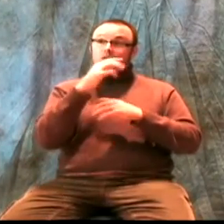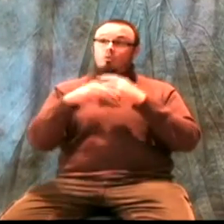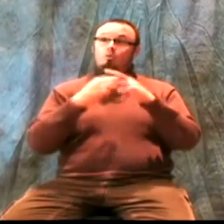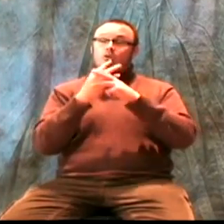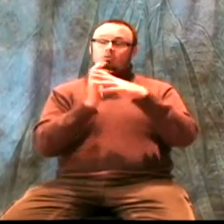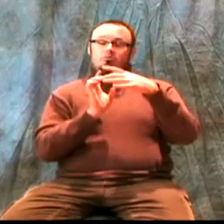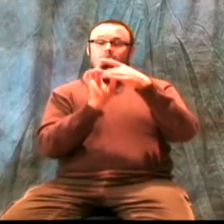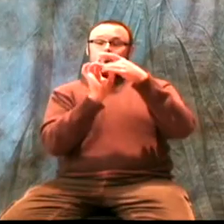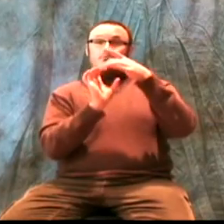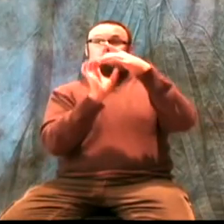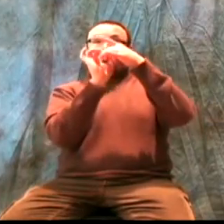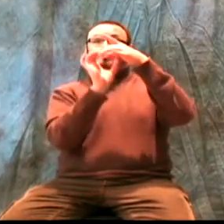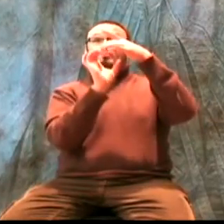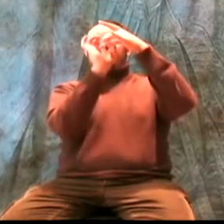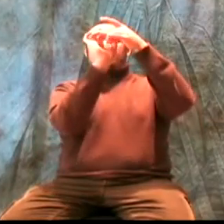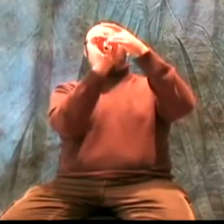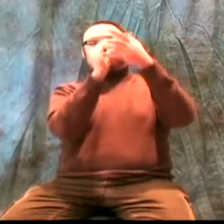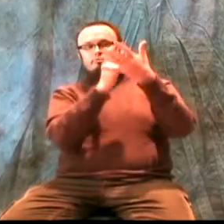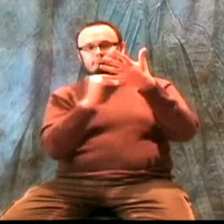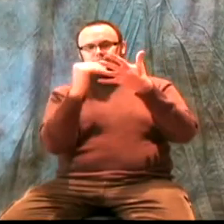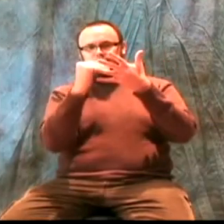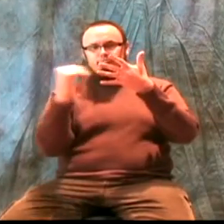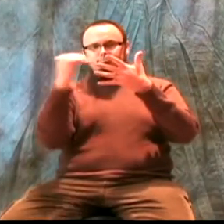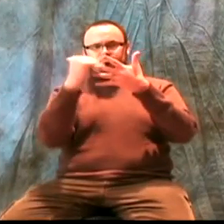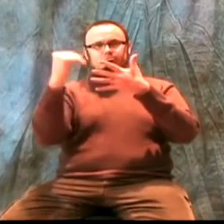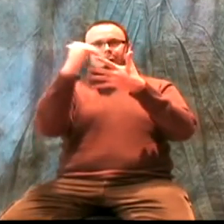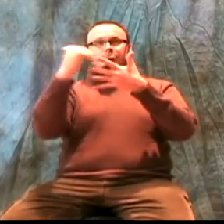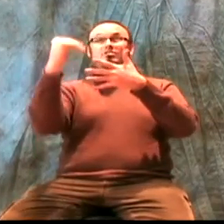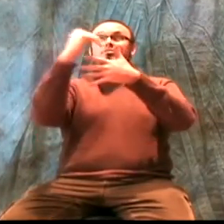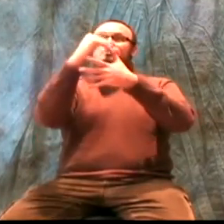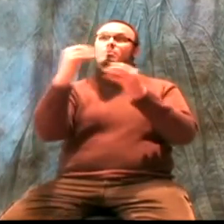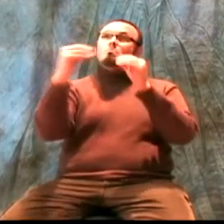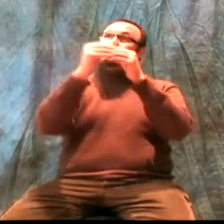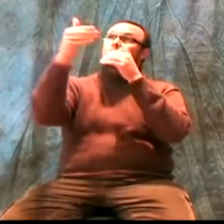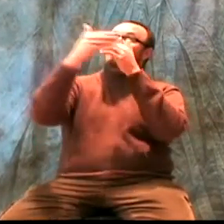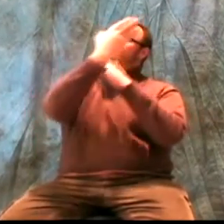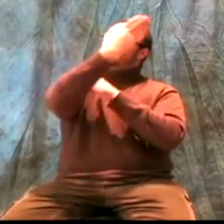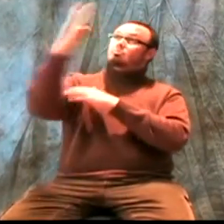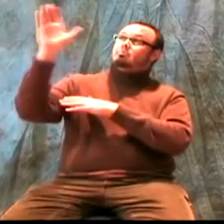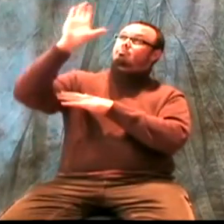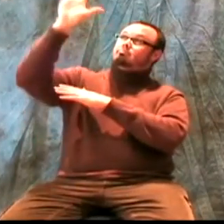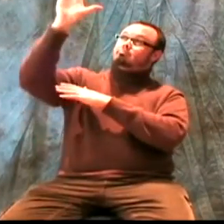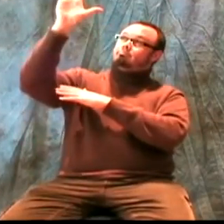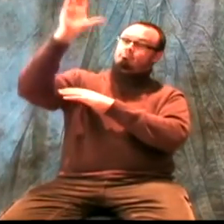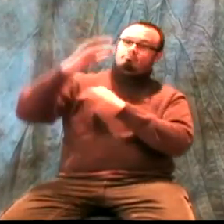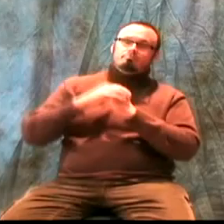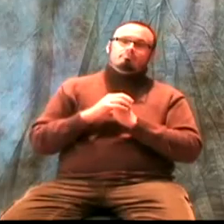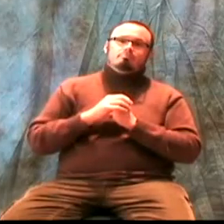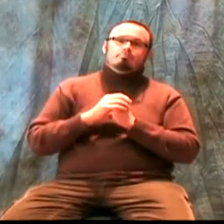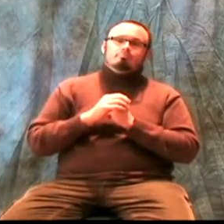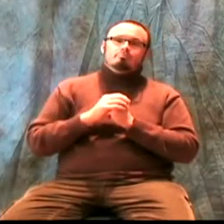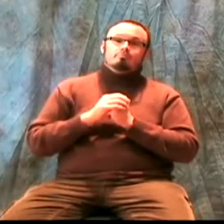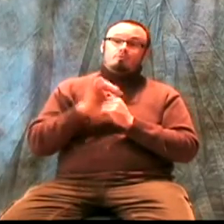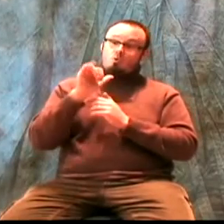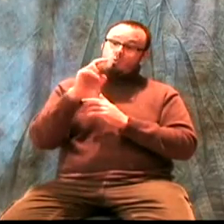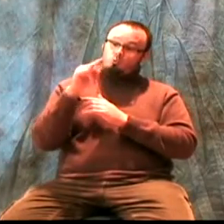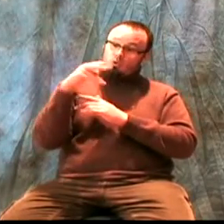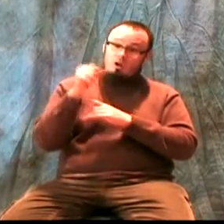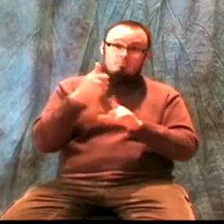which ascend to a reality much closer to God's essence. Since these realms are created as